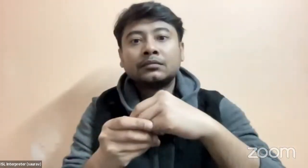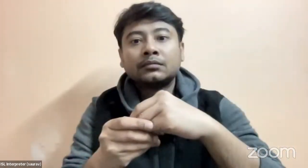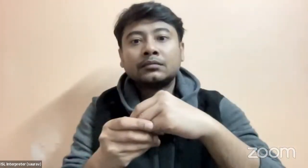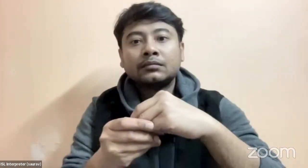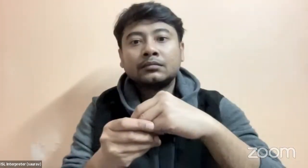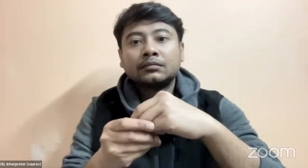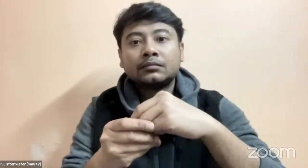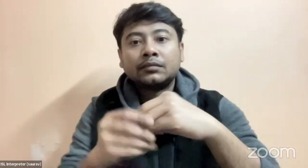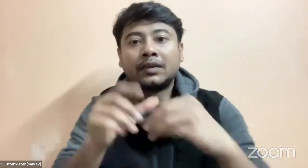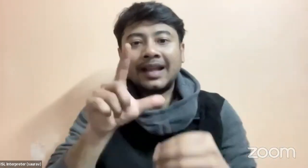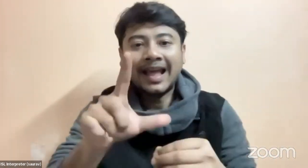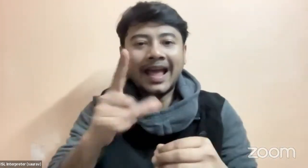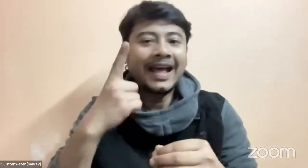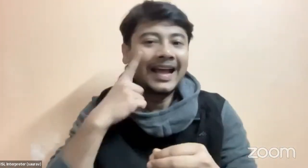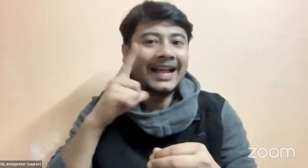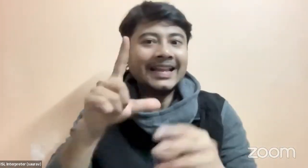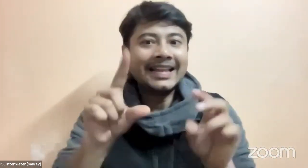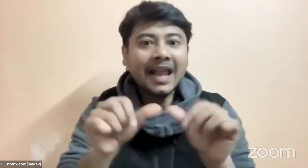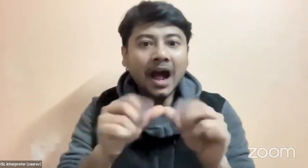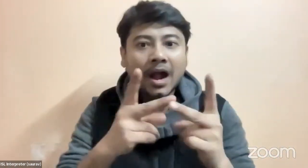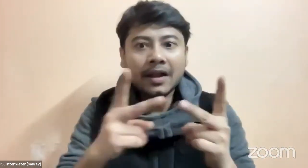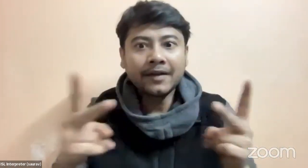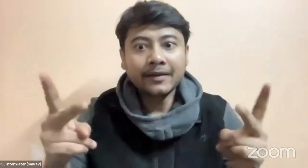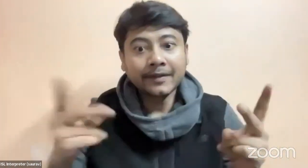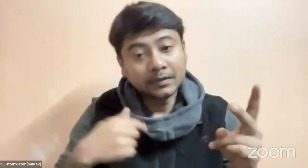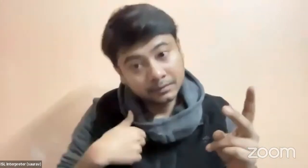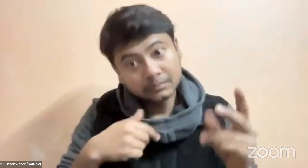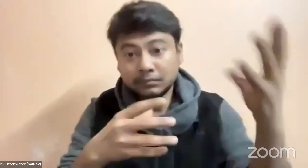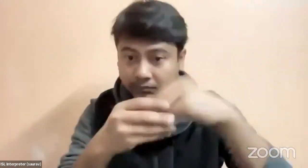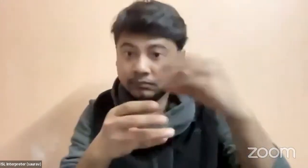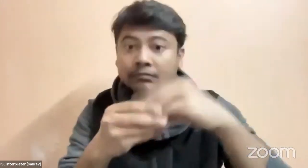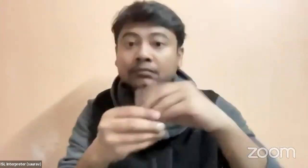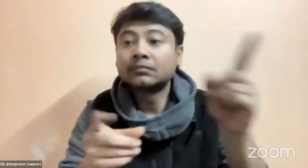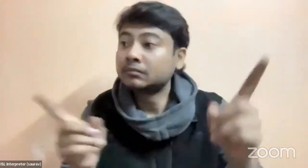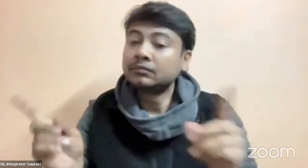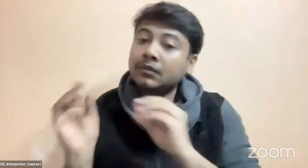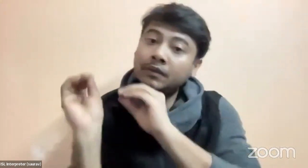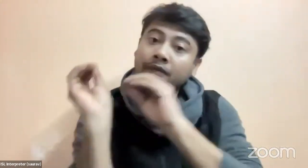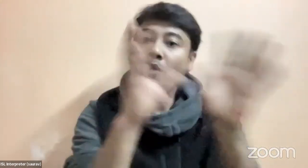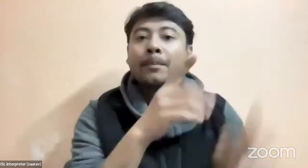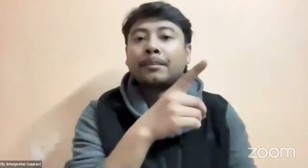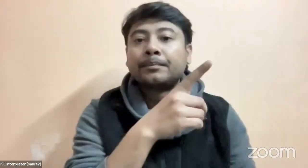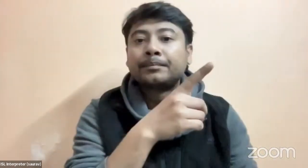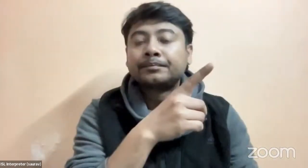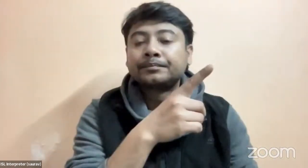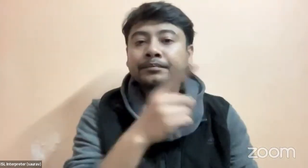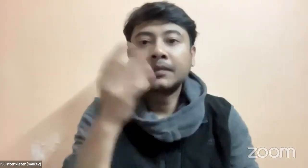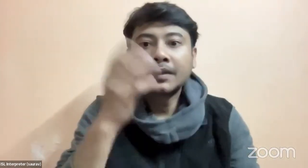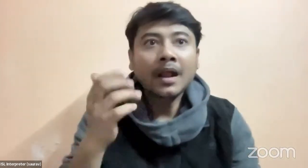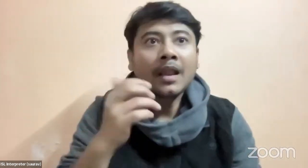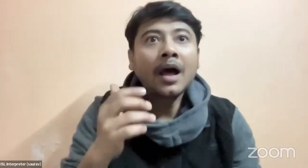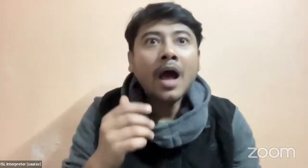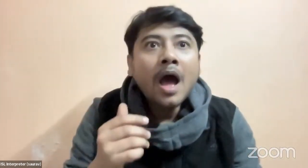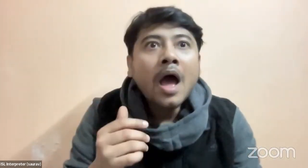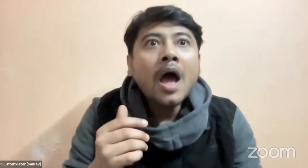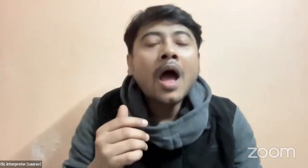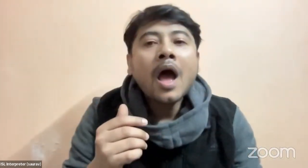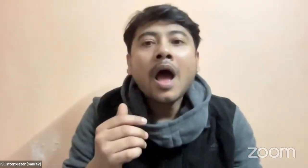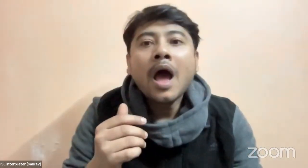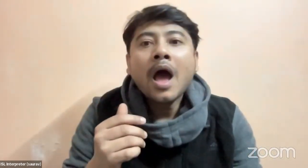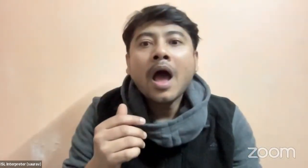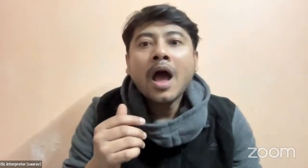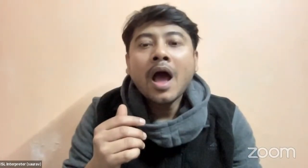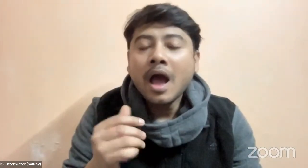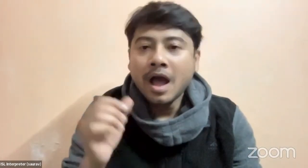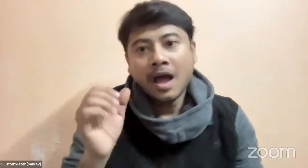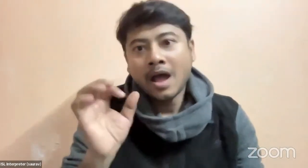So Narad Muni becomes very happy. He says, yes, now that Harinam Sankirtan, the congregational chanting of